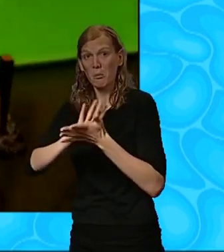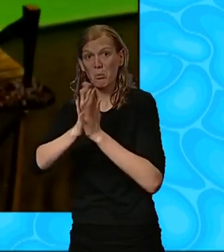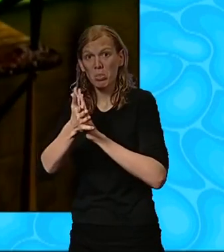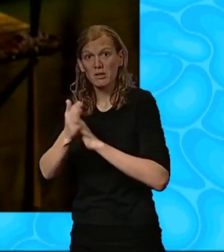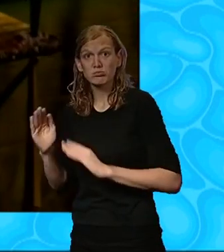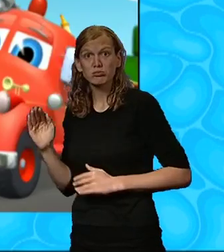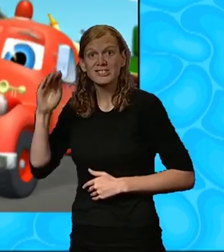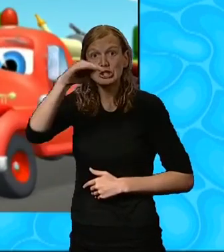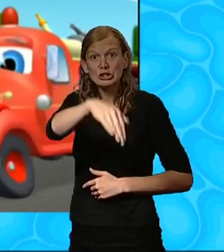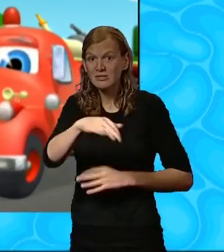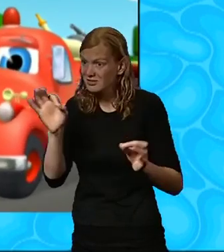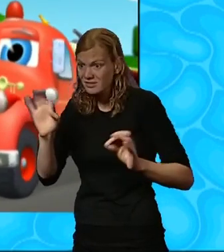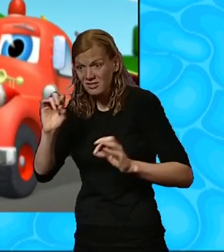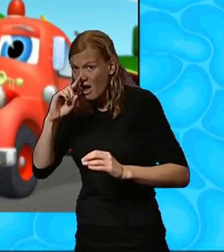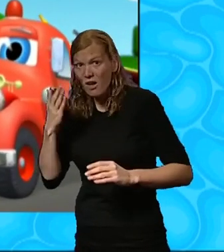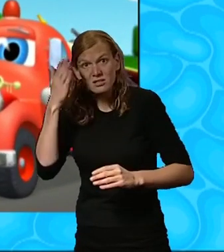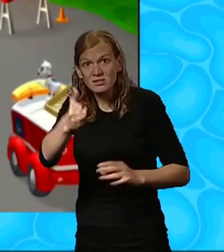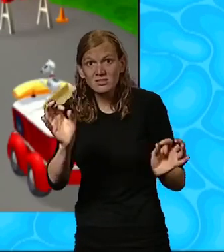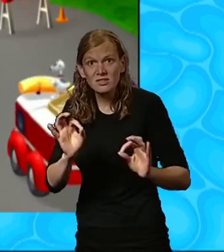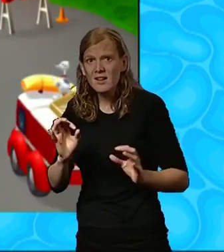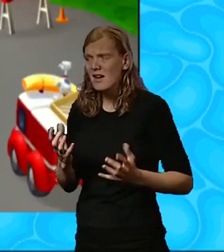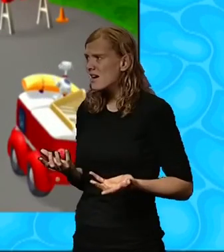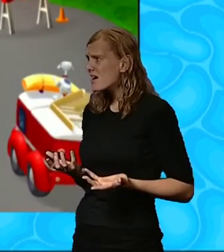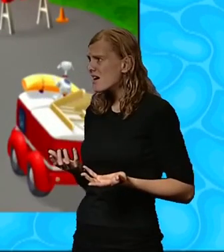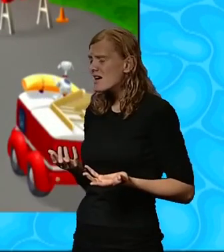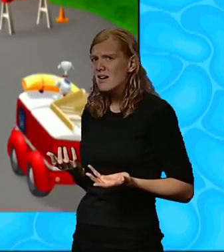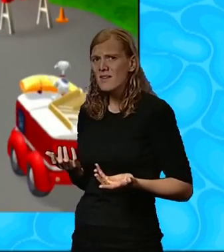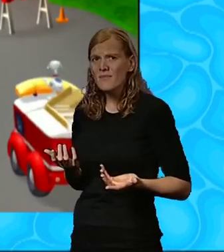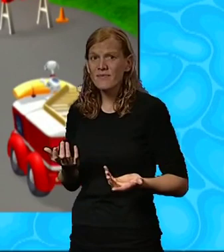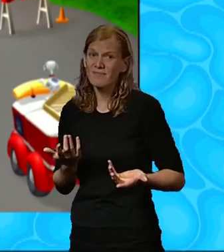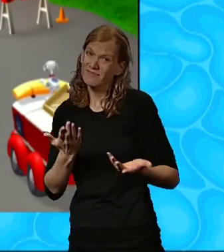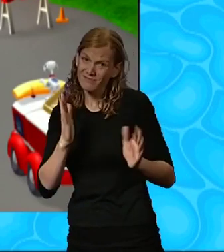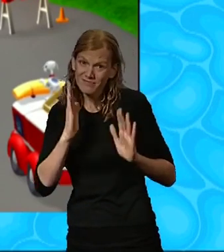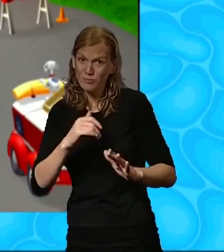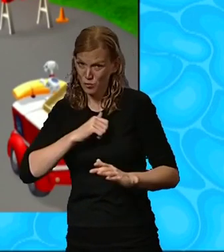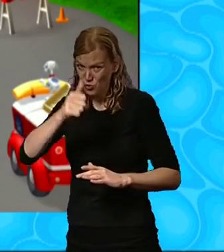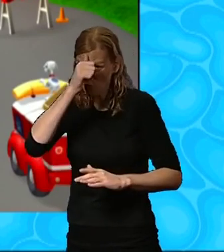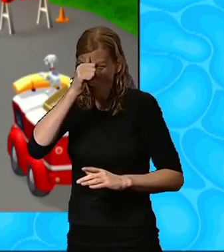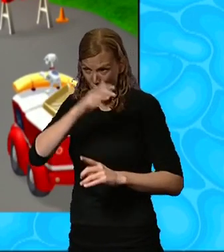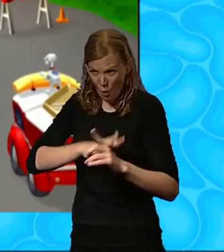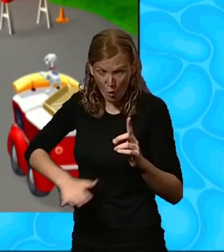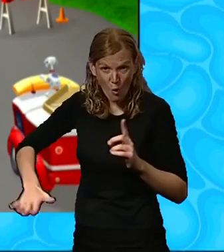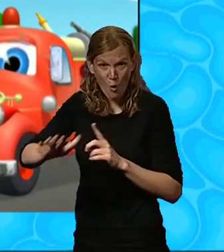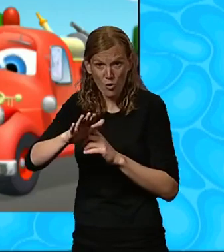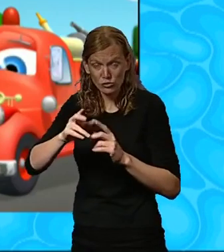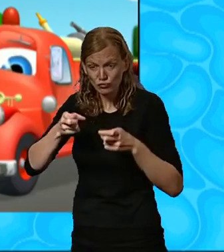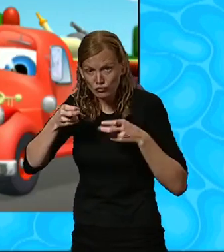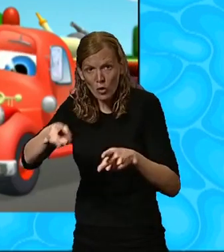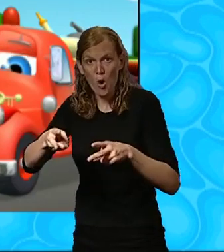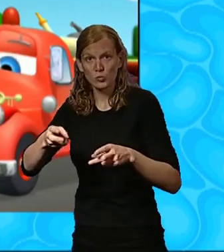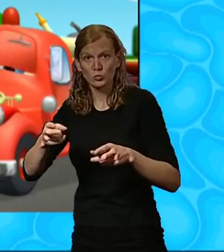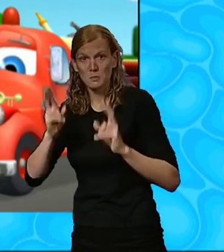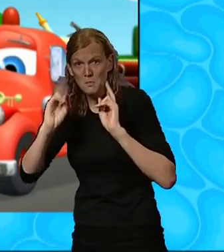and there's no way through. I'm not so sure about that. Trust me, Chief. It's my job to know every road,